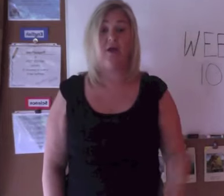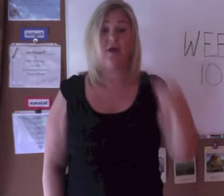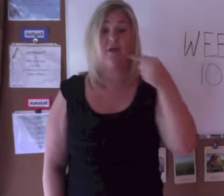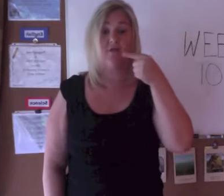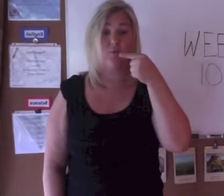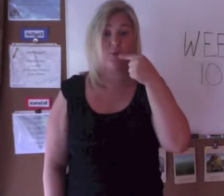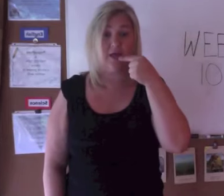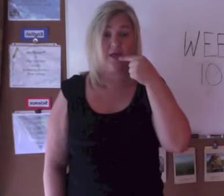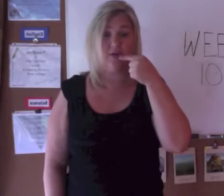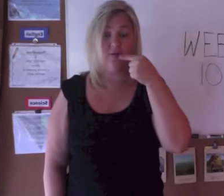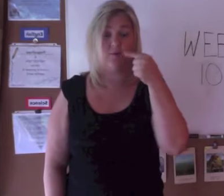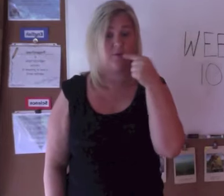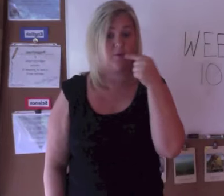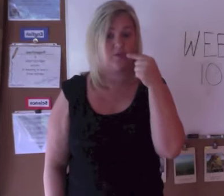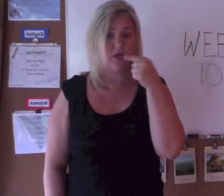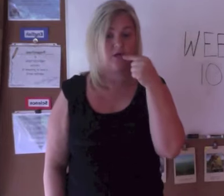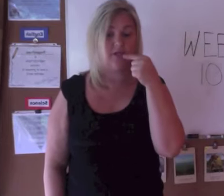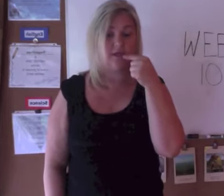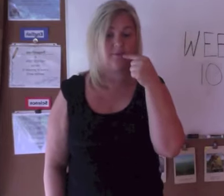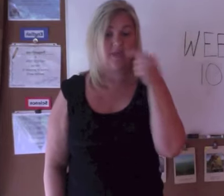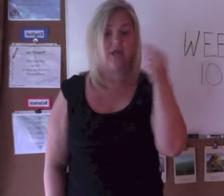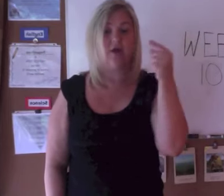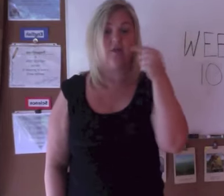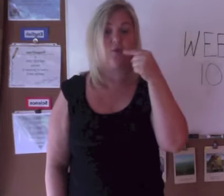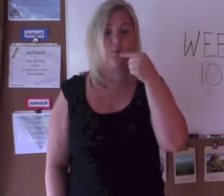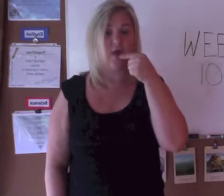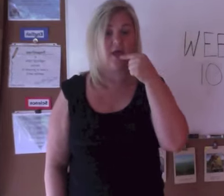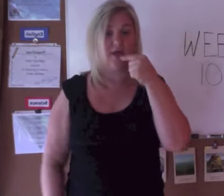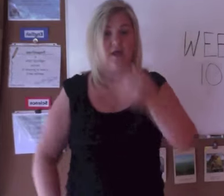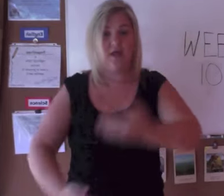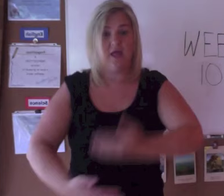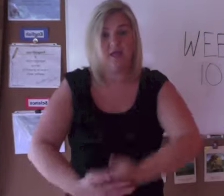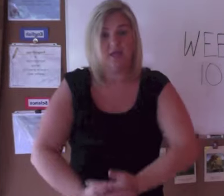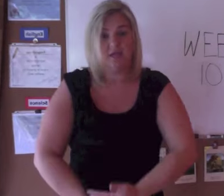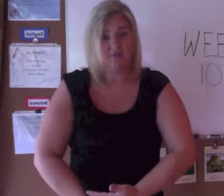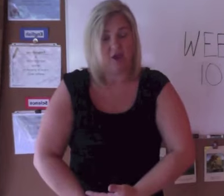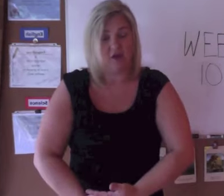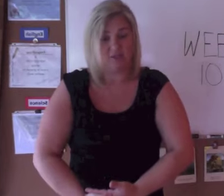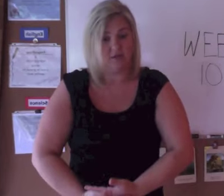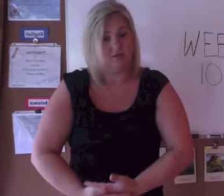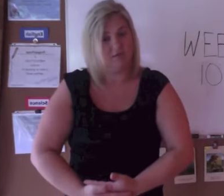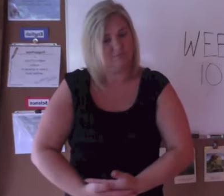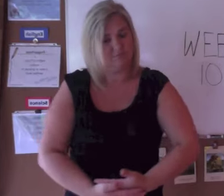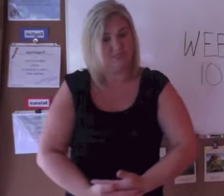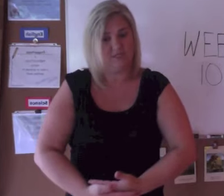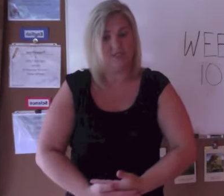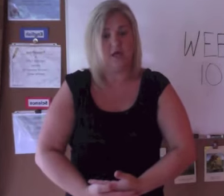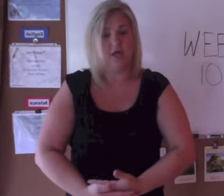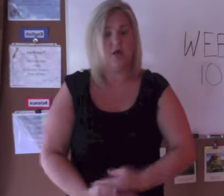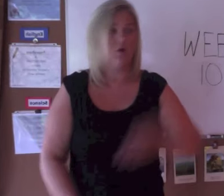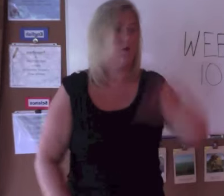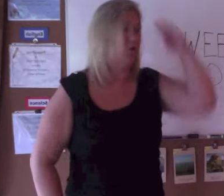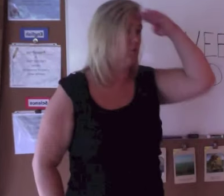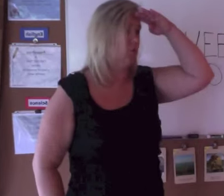Eric the Red, we're going to point to our lips. Eric the Red and Leif Erikson, his son,